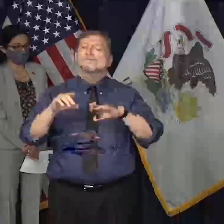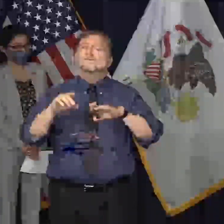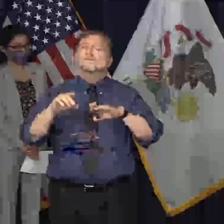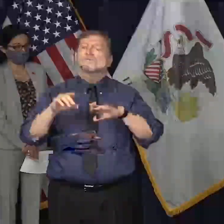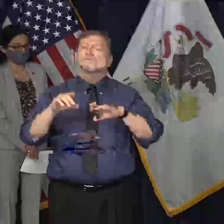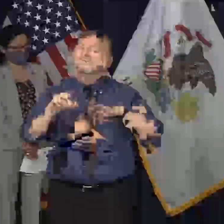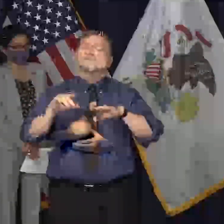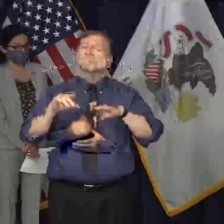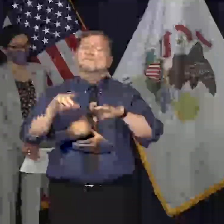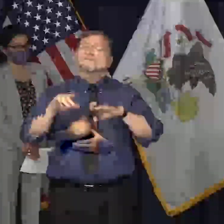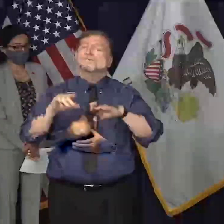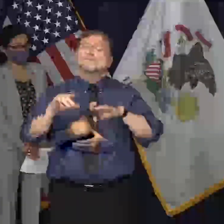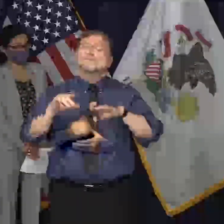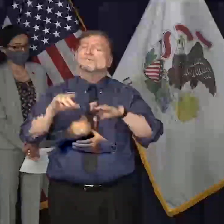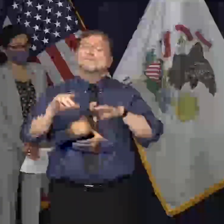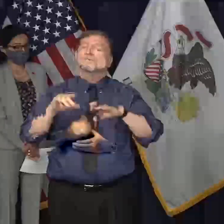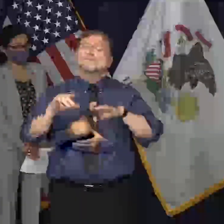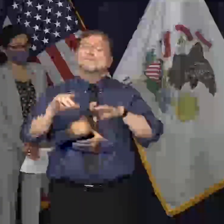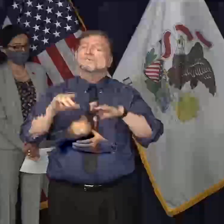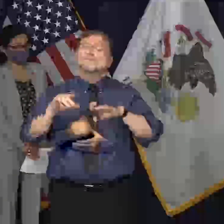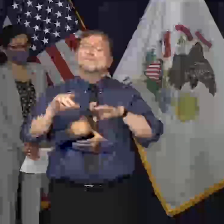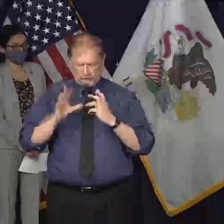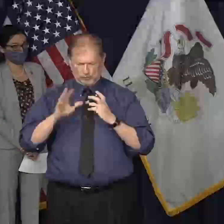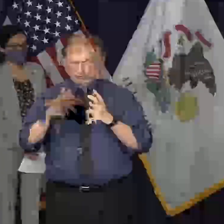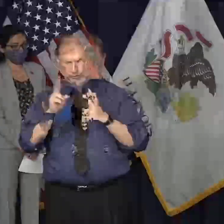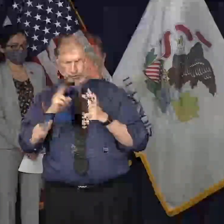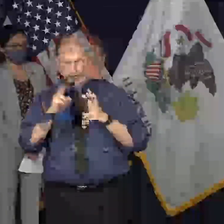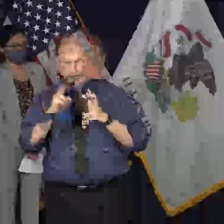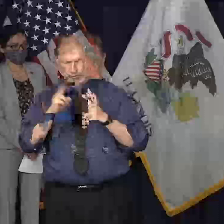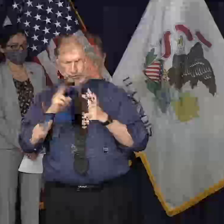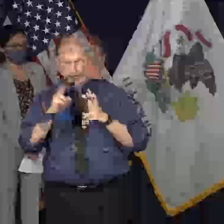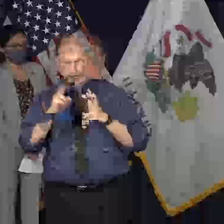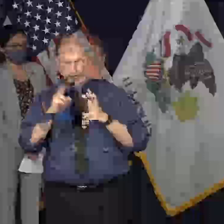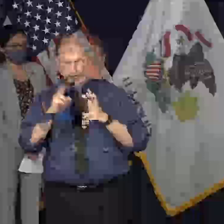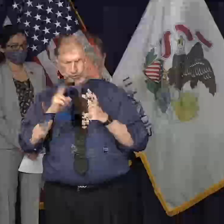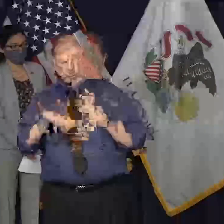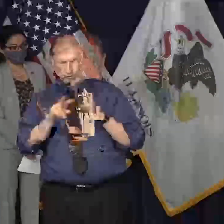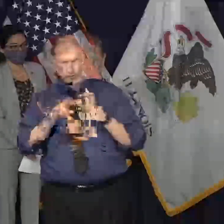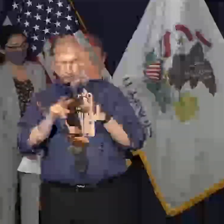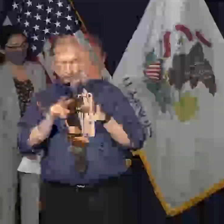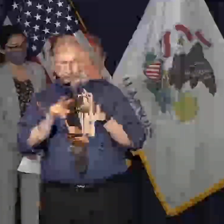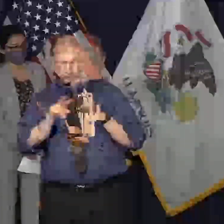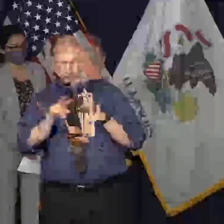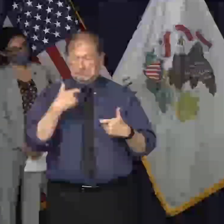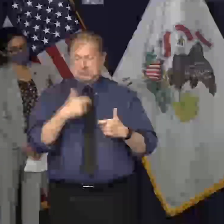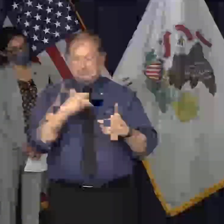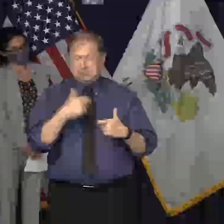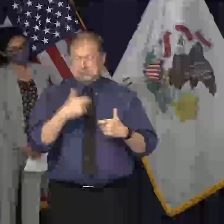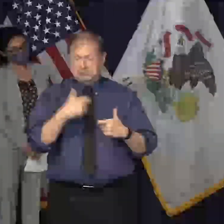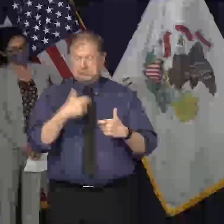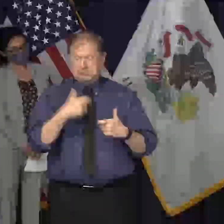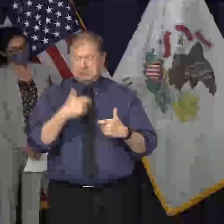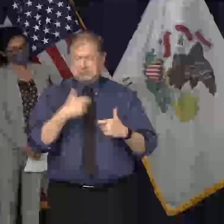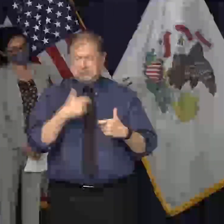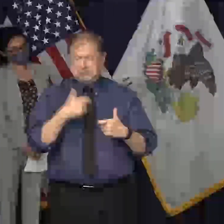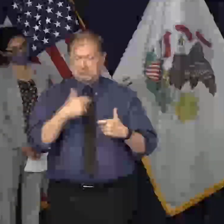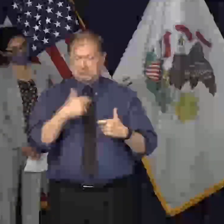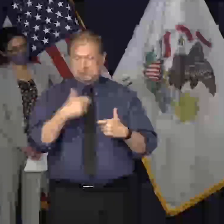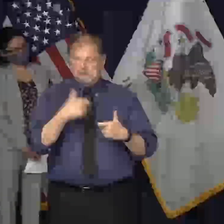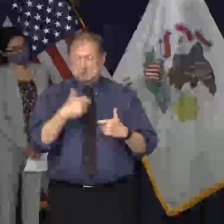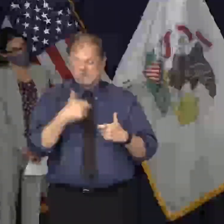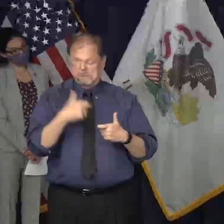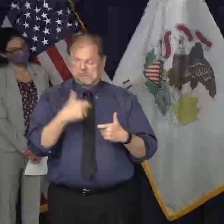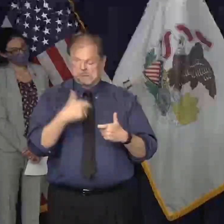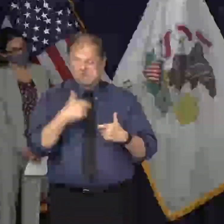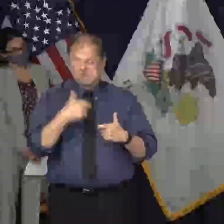masks, leading to incidents of racial profiling against Latinx and Black Americans, especially men, as well as